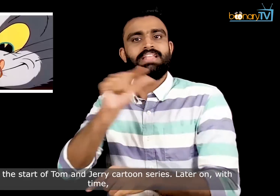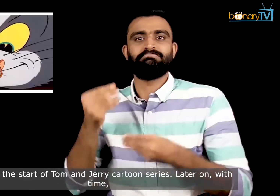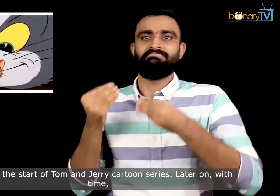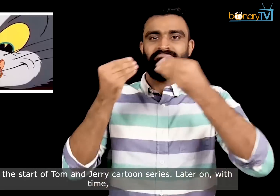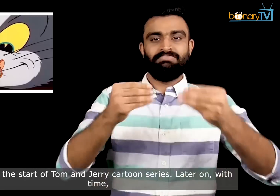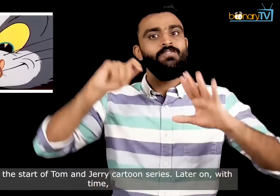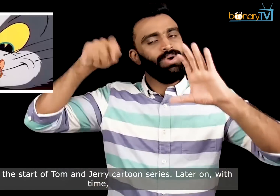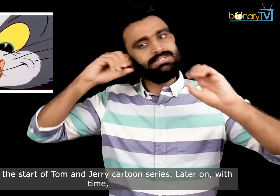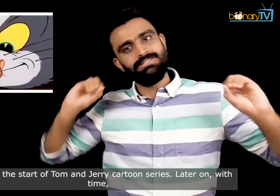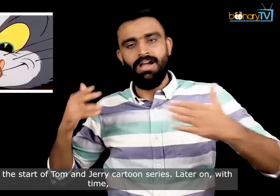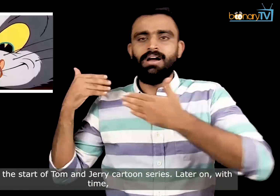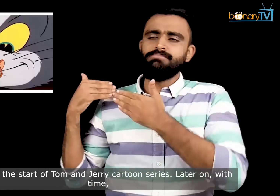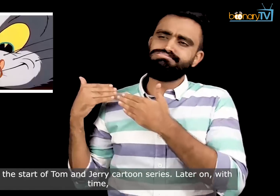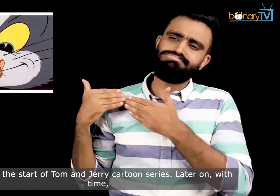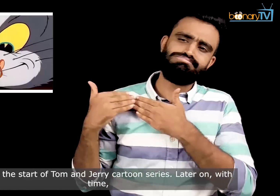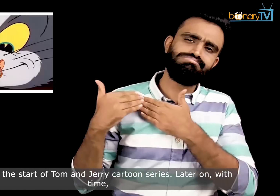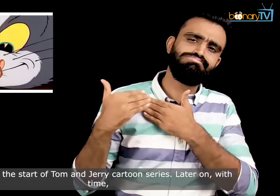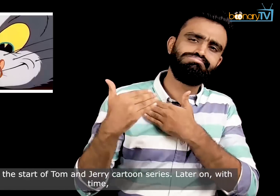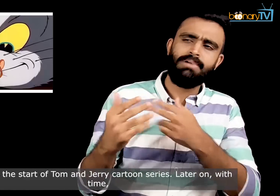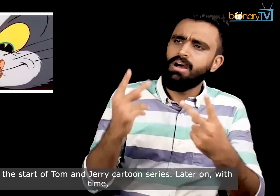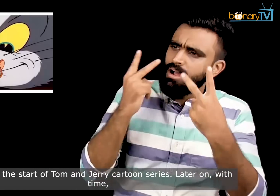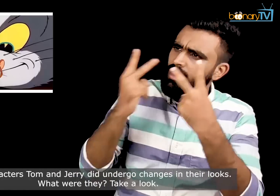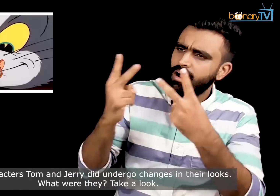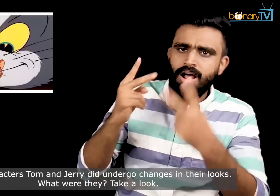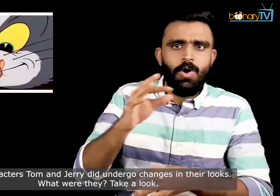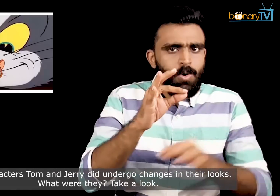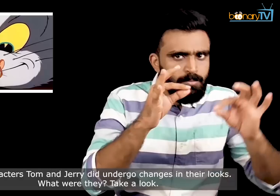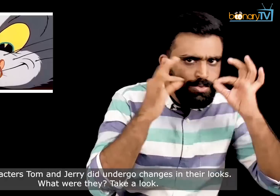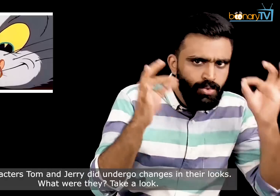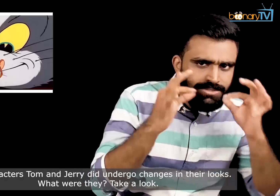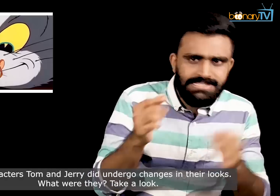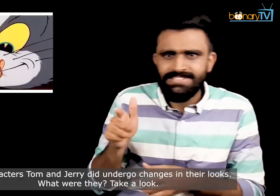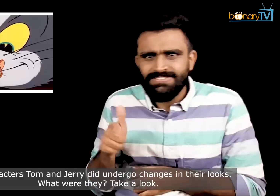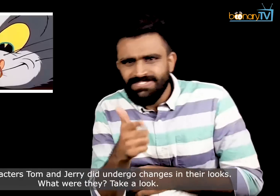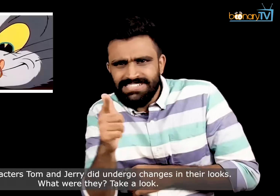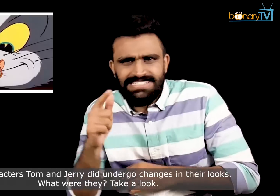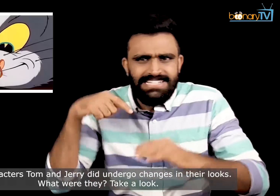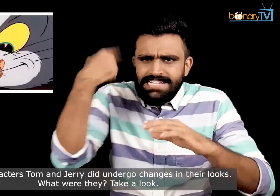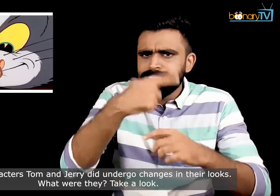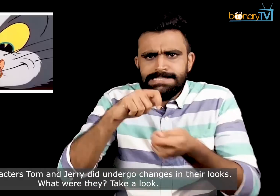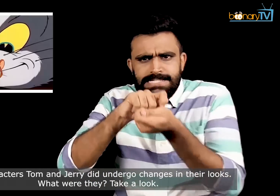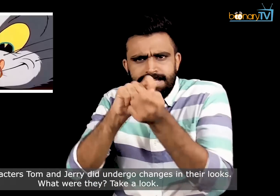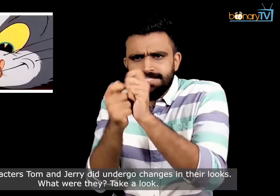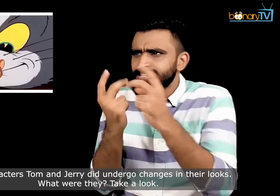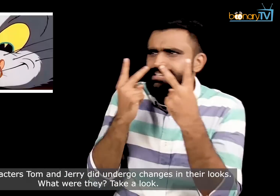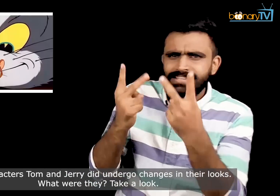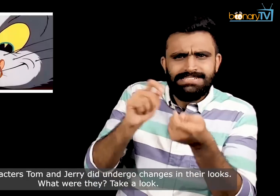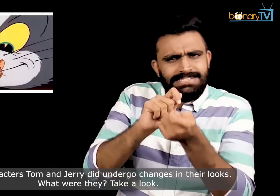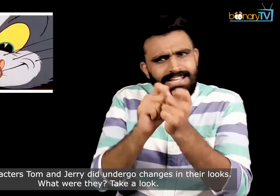series. Later on, with time, the characters Tom and Jerry did undergo changes in their looks. What were